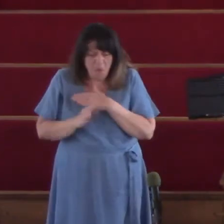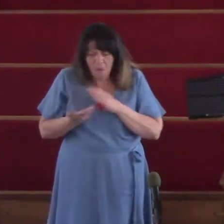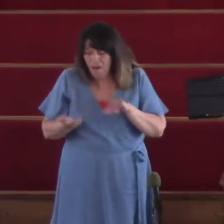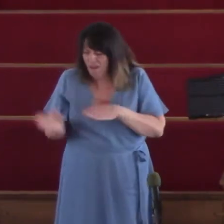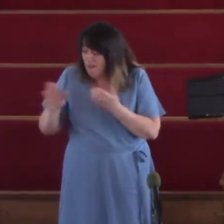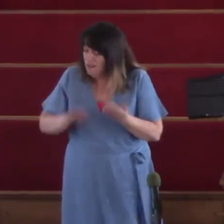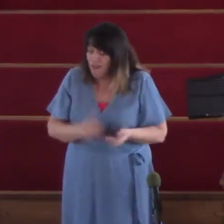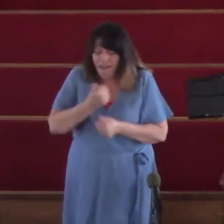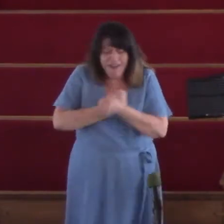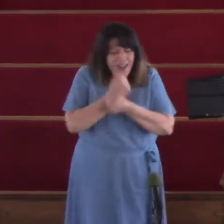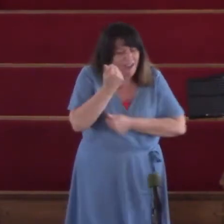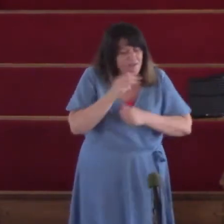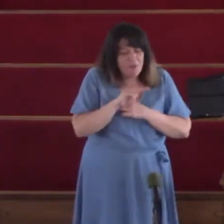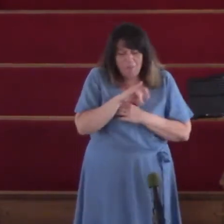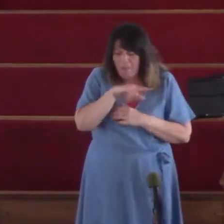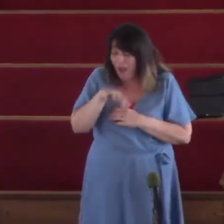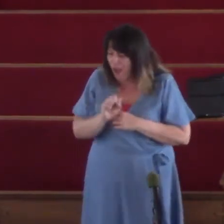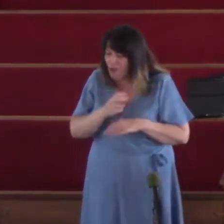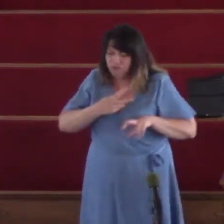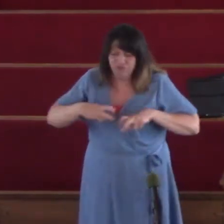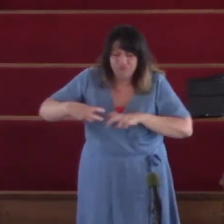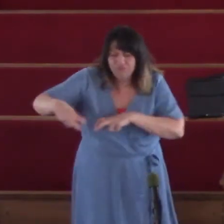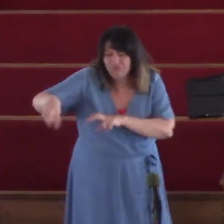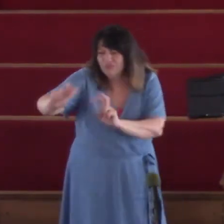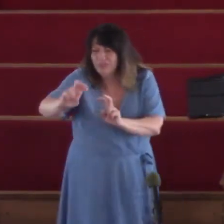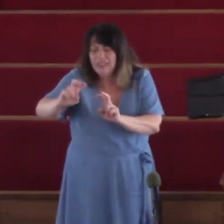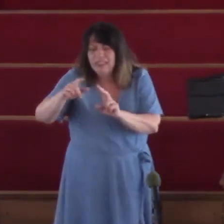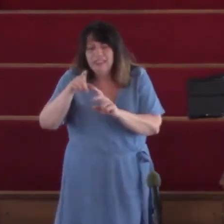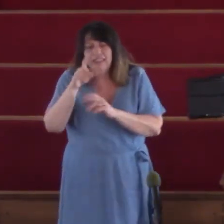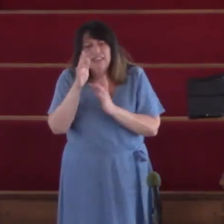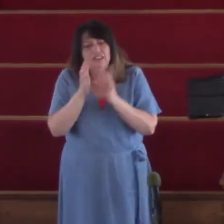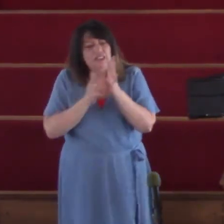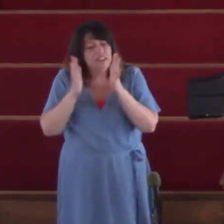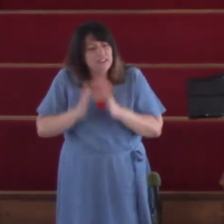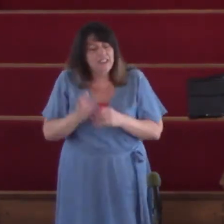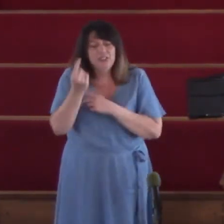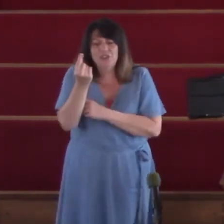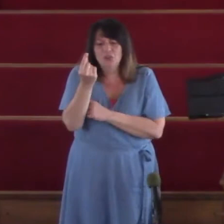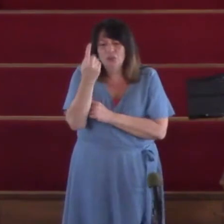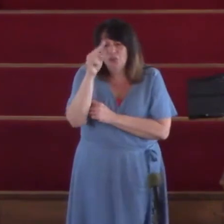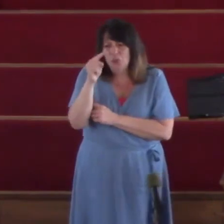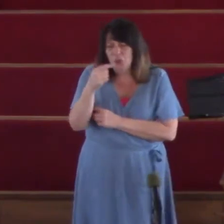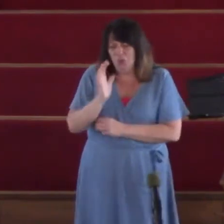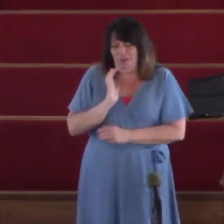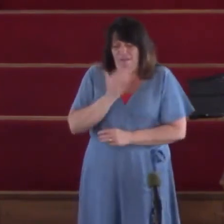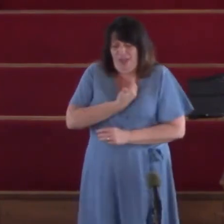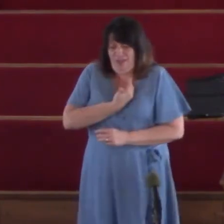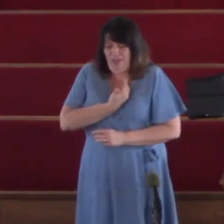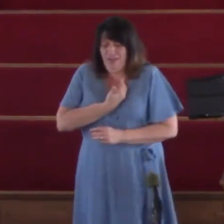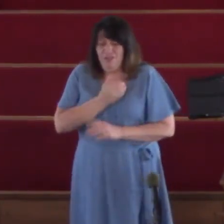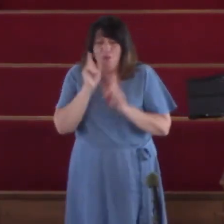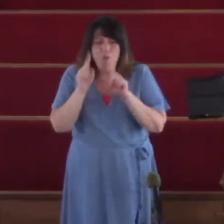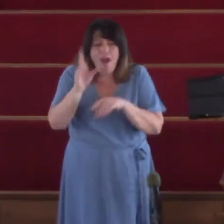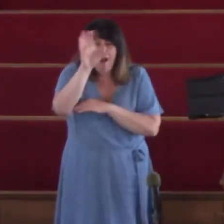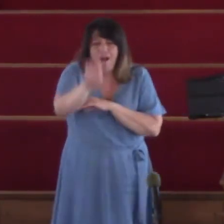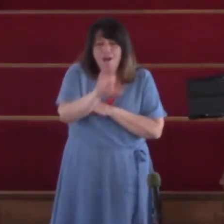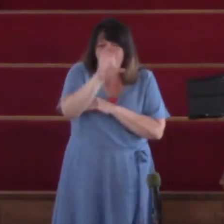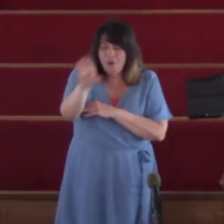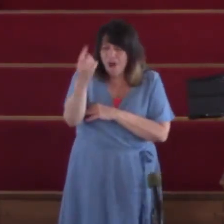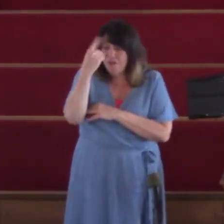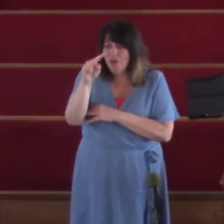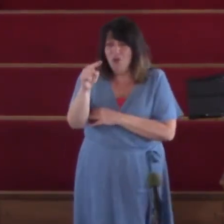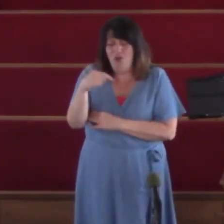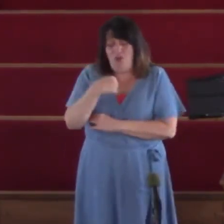song here just a while ago, every mile of the trip, he went there unto that cross for you and I.